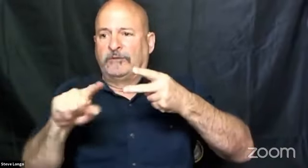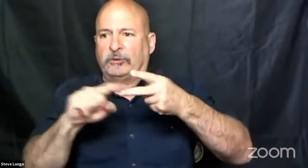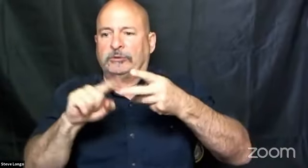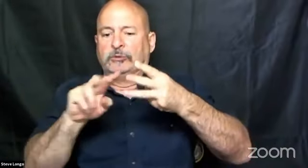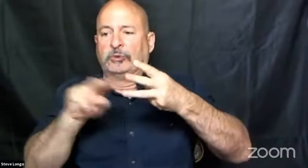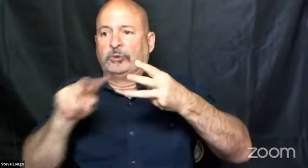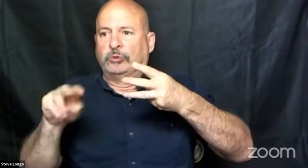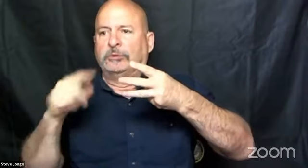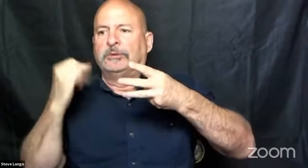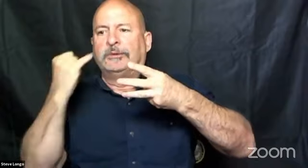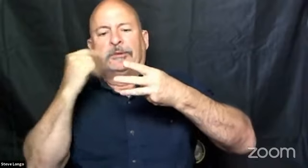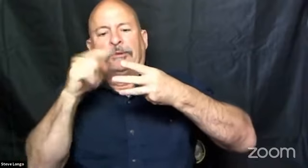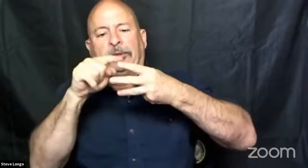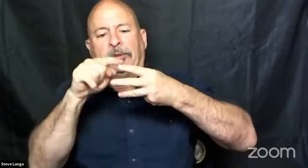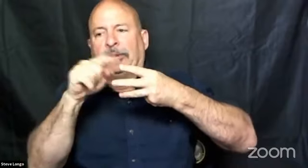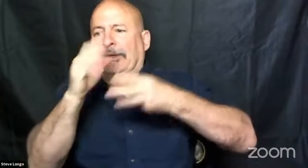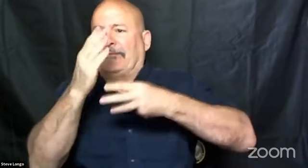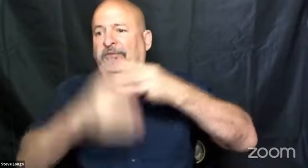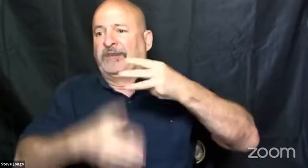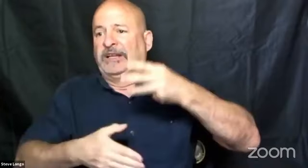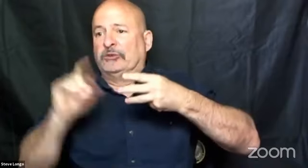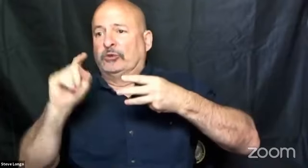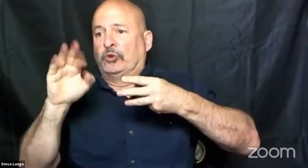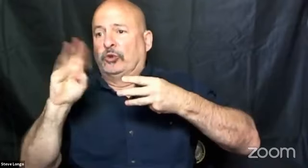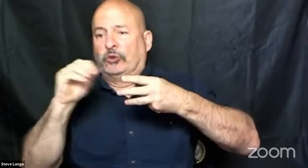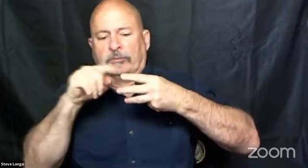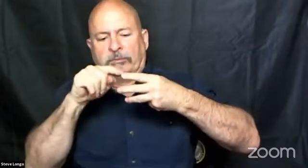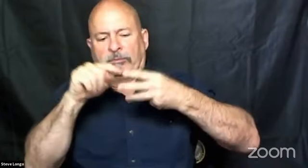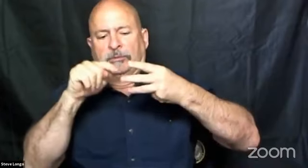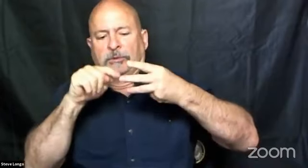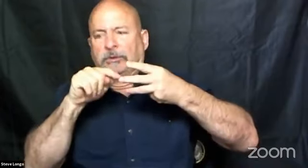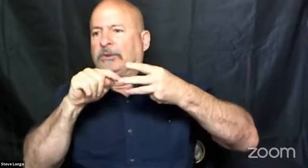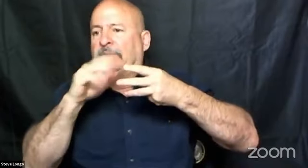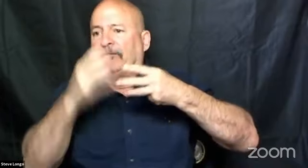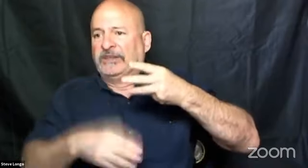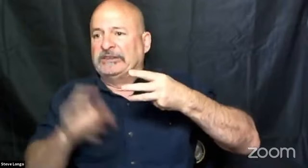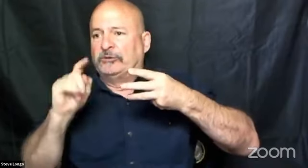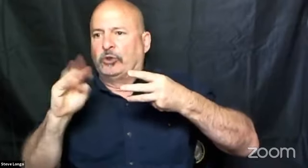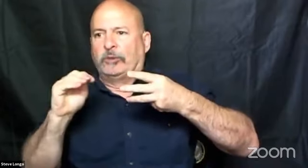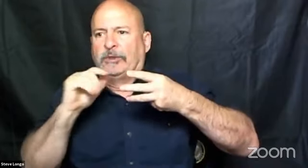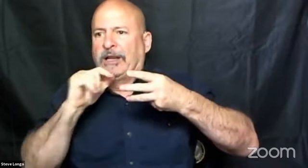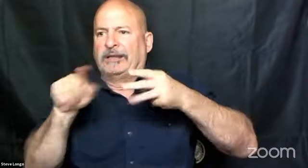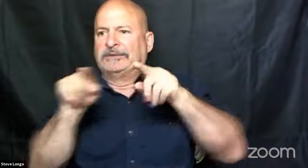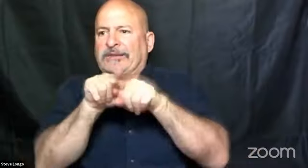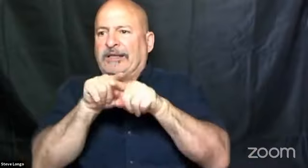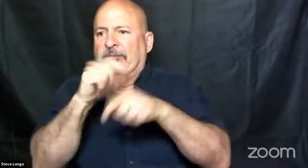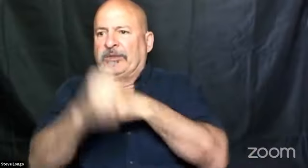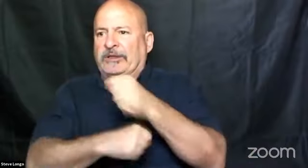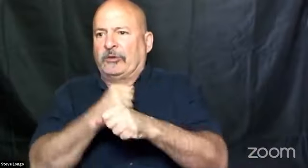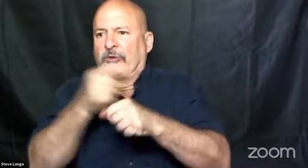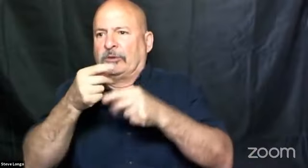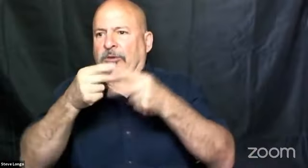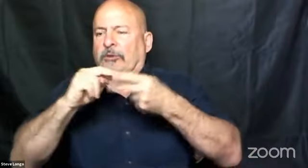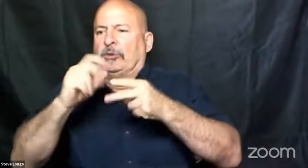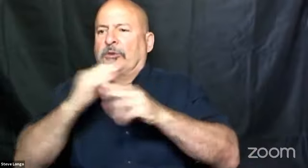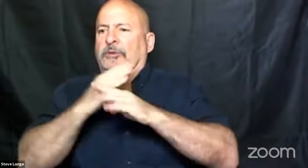reverse of the years. So we're going to go ahead and make sure that those are alternating years to make sure that